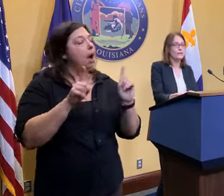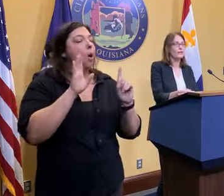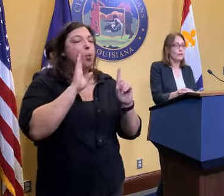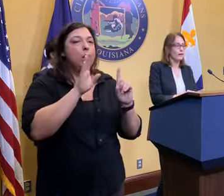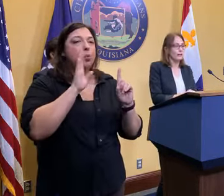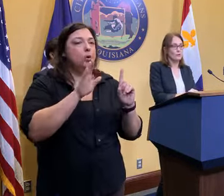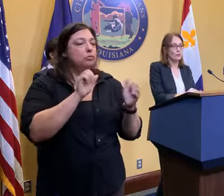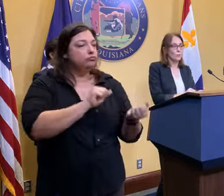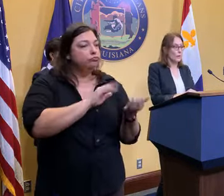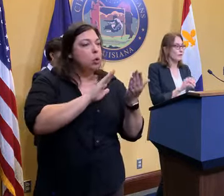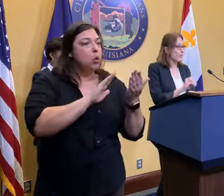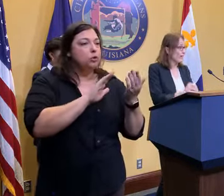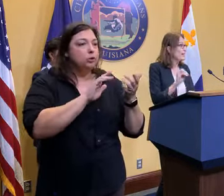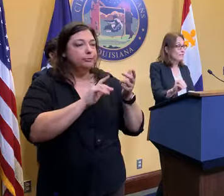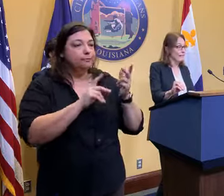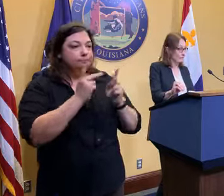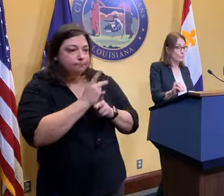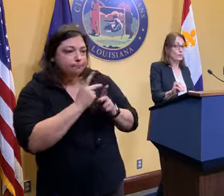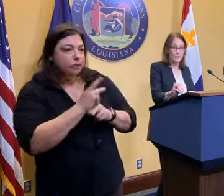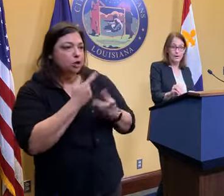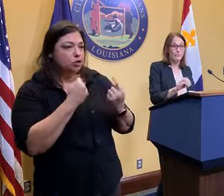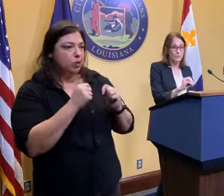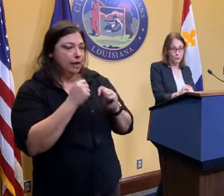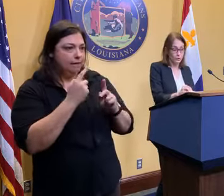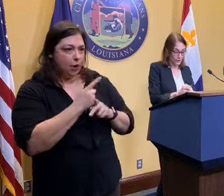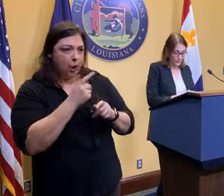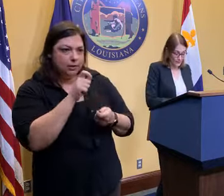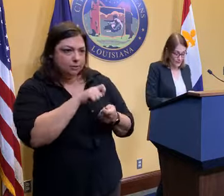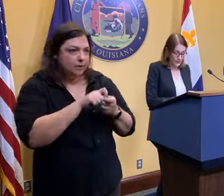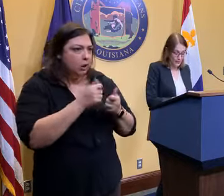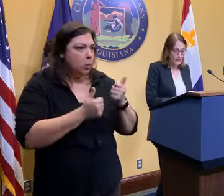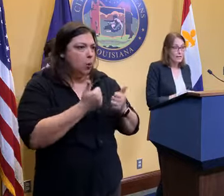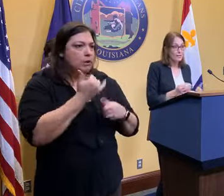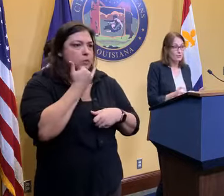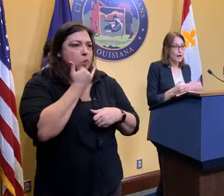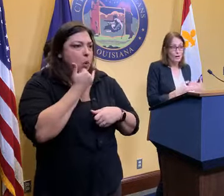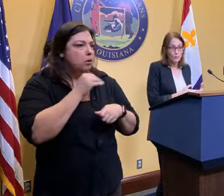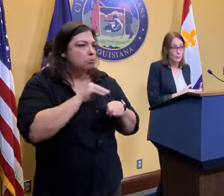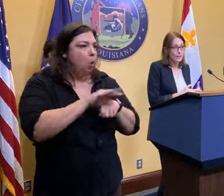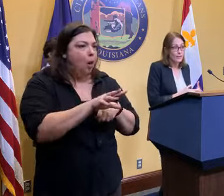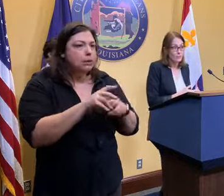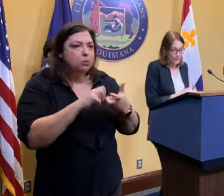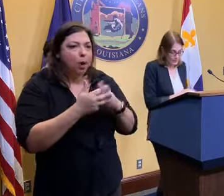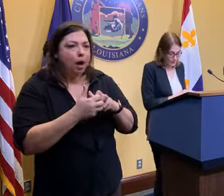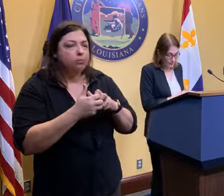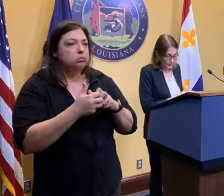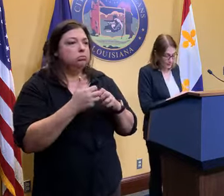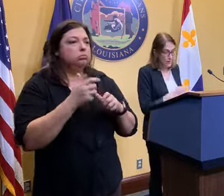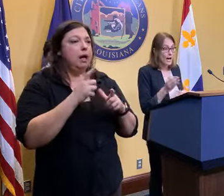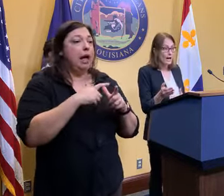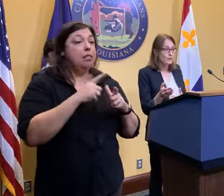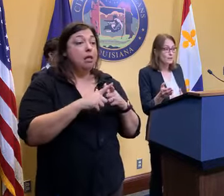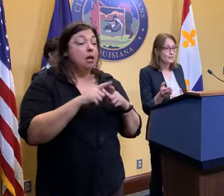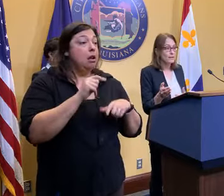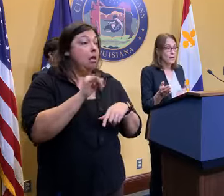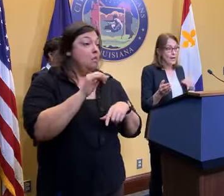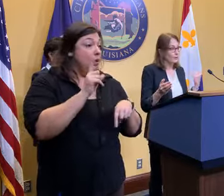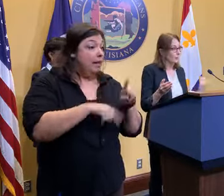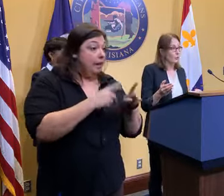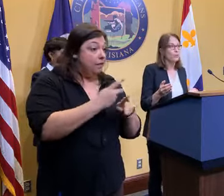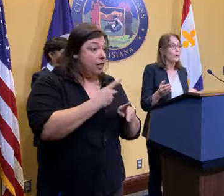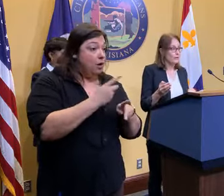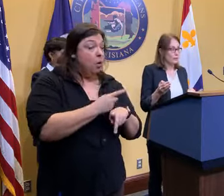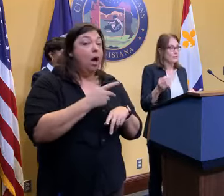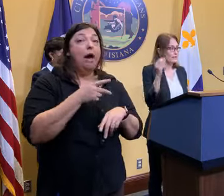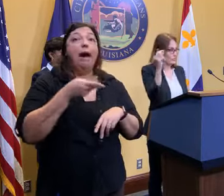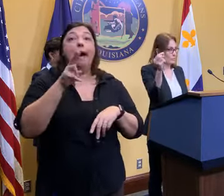can identify, one thing that is really a problem, we'll look at that thing. If not, we'll begin with activities that are high risk and